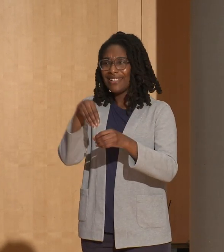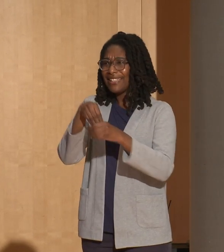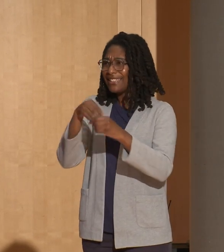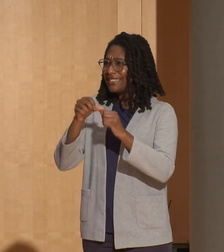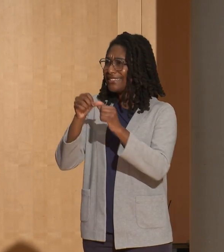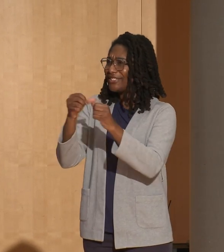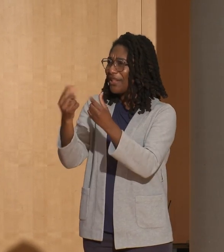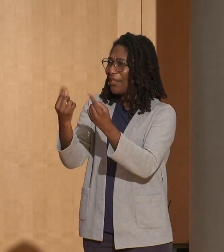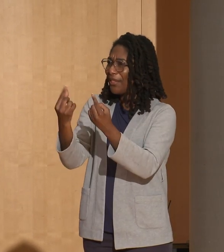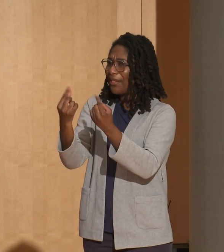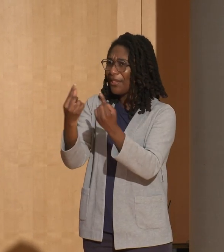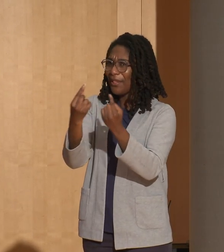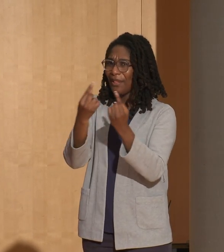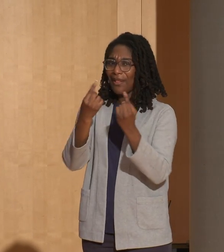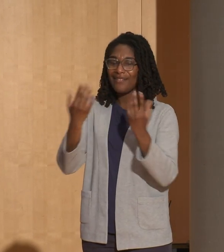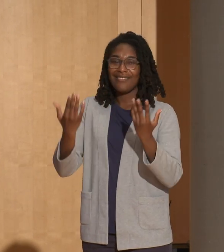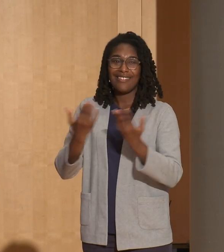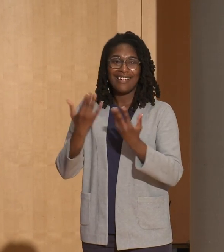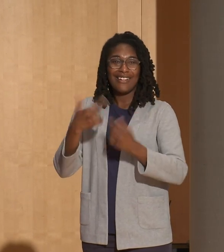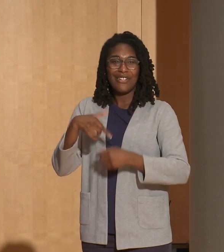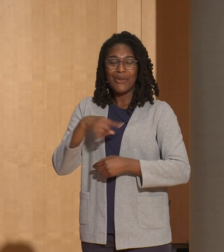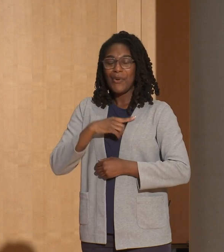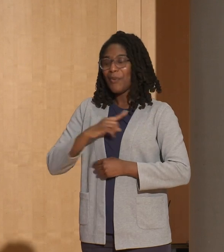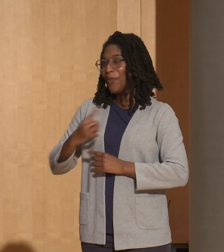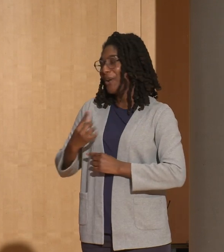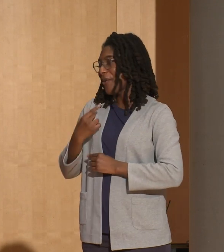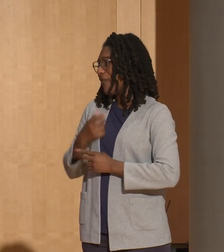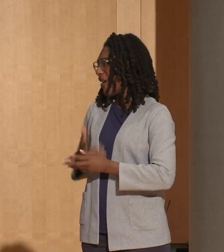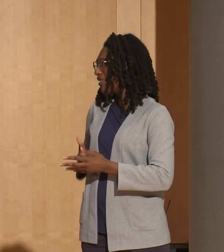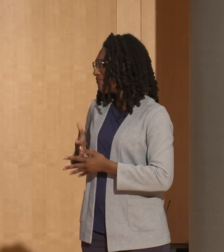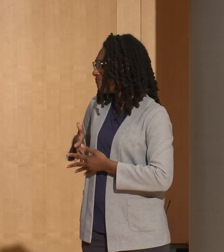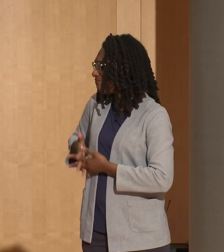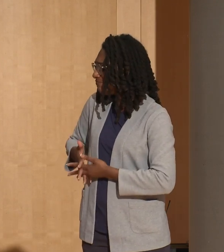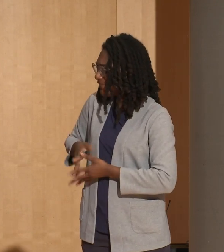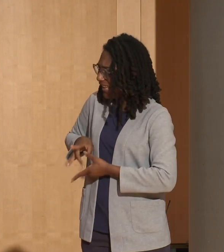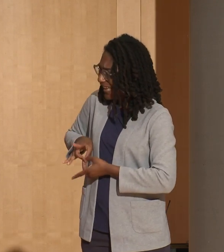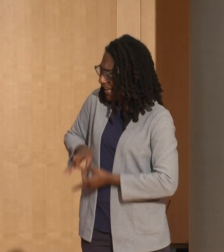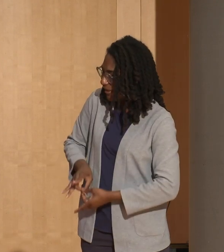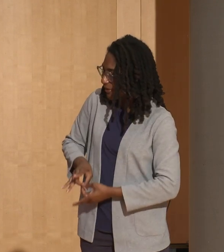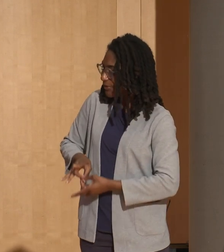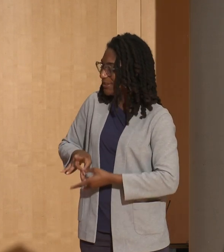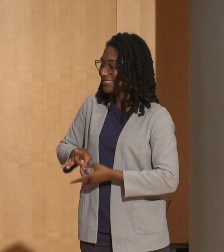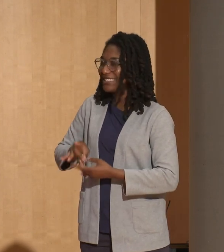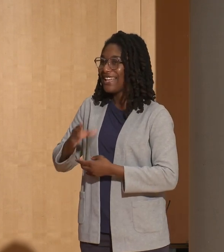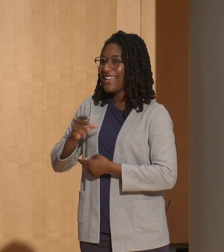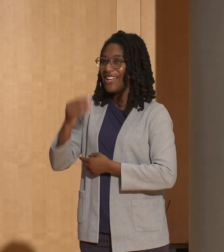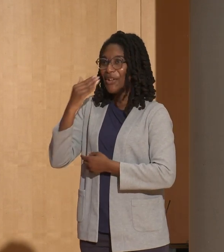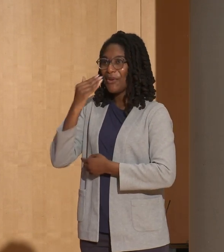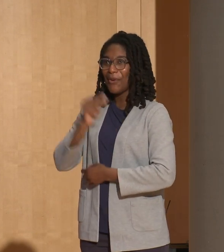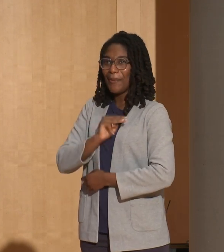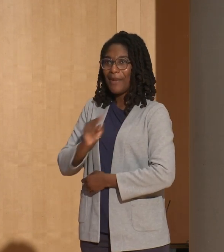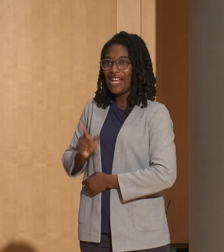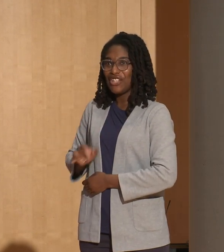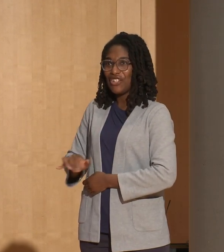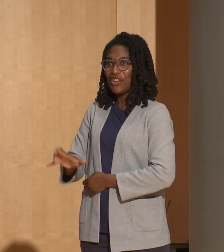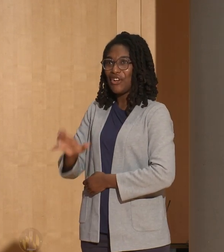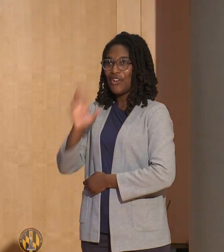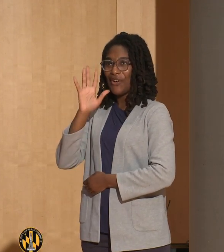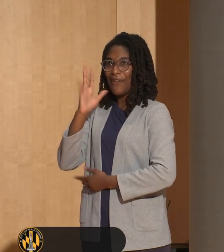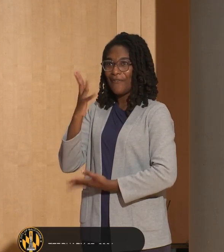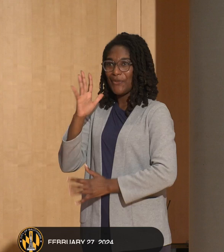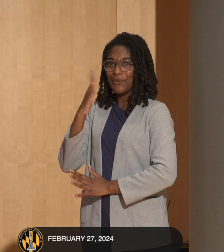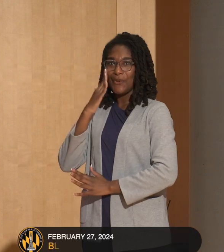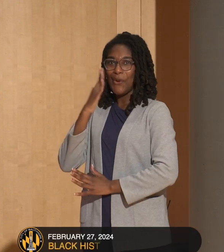coming back to the Reginald F. Lewis Museum. You are one of our anchors. And I know that the mayor would like me to say